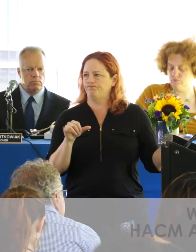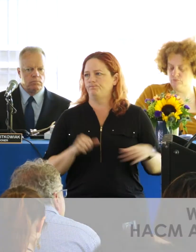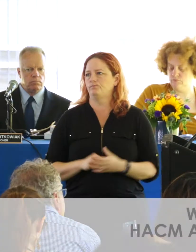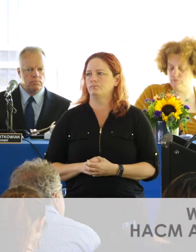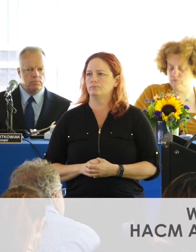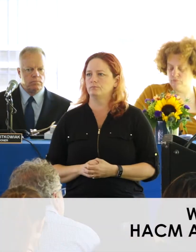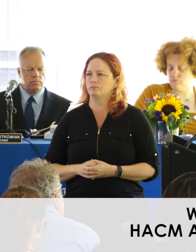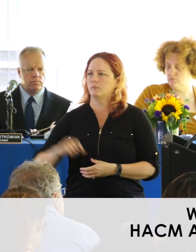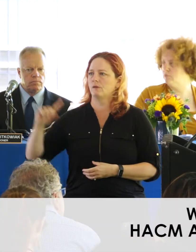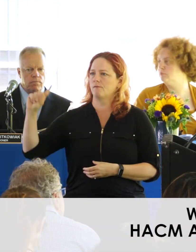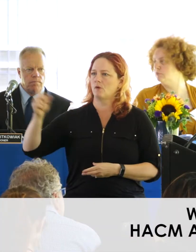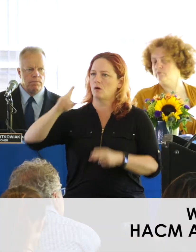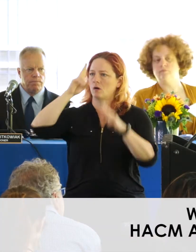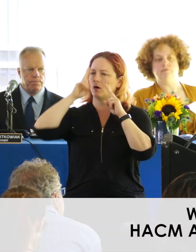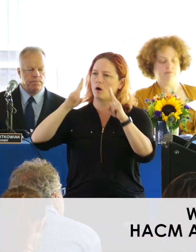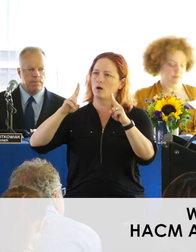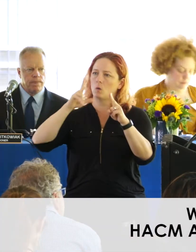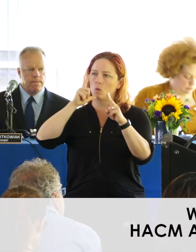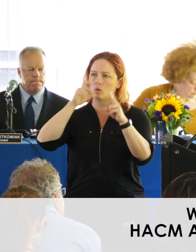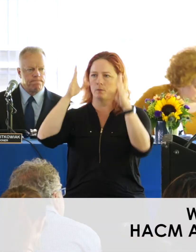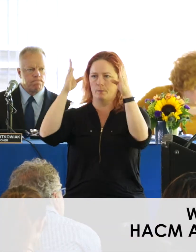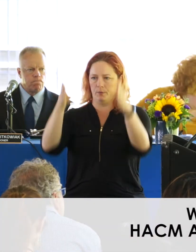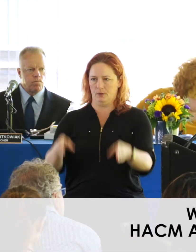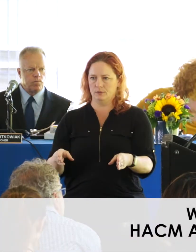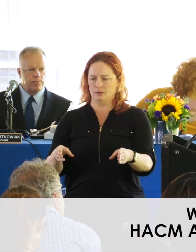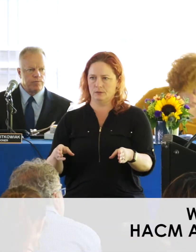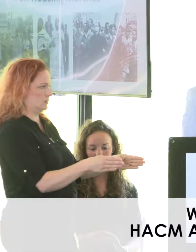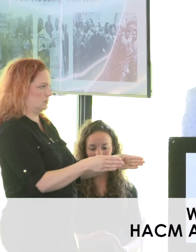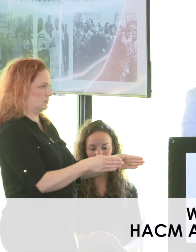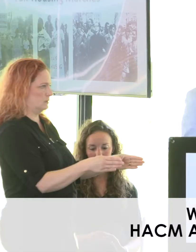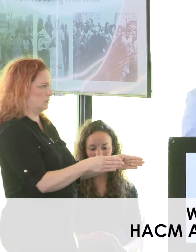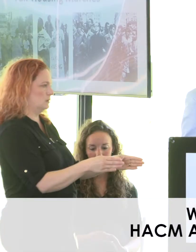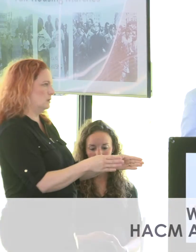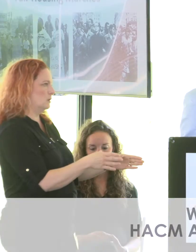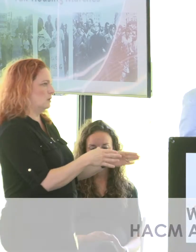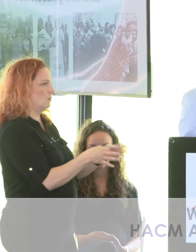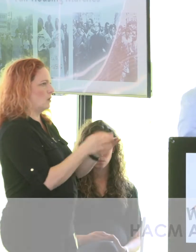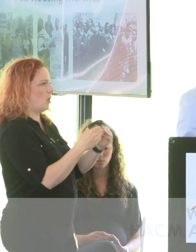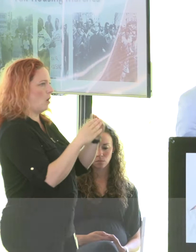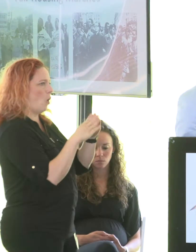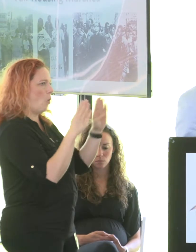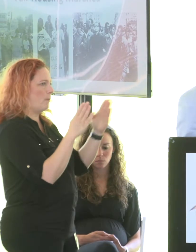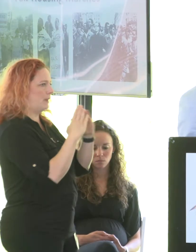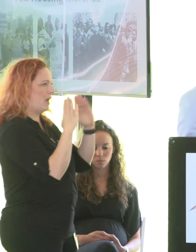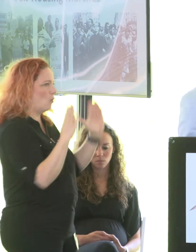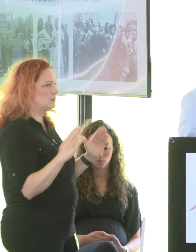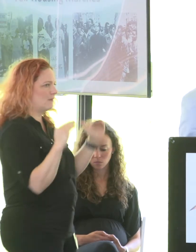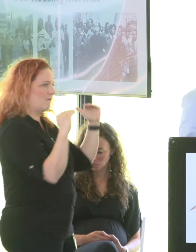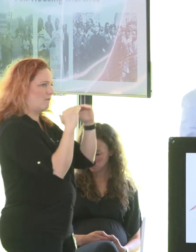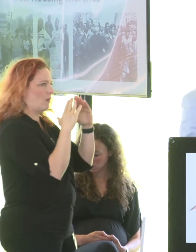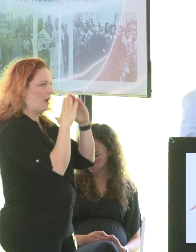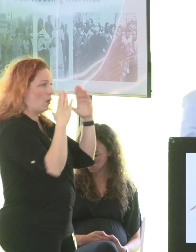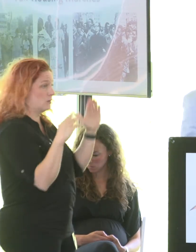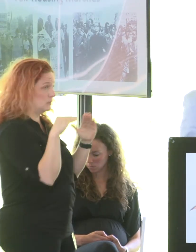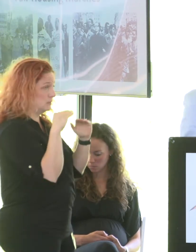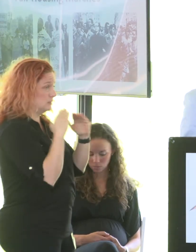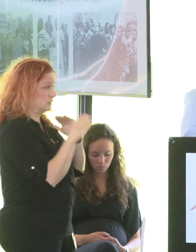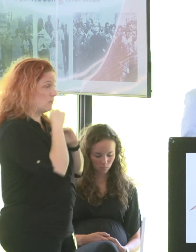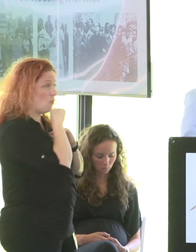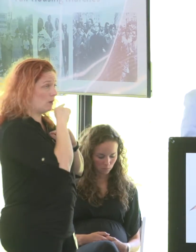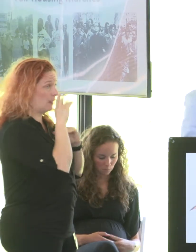first honor is an individual that had more to do with open housing and fair housing in the city of Milwaukee than any